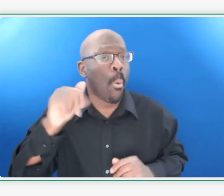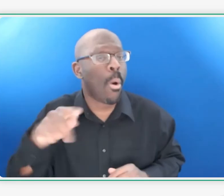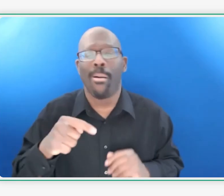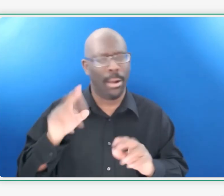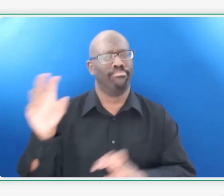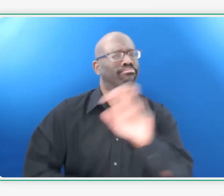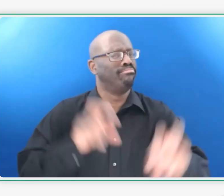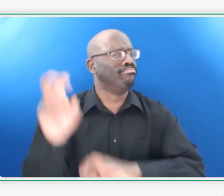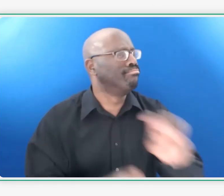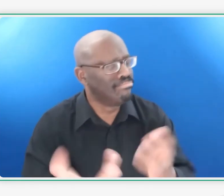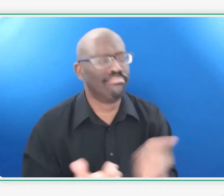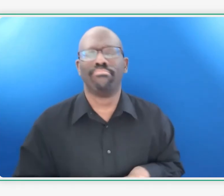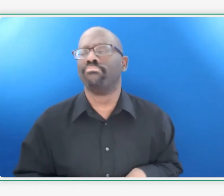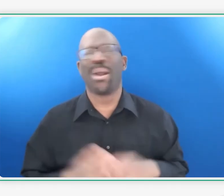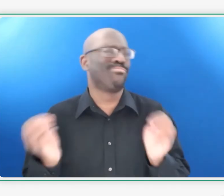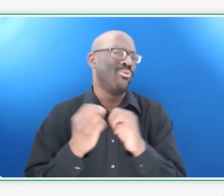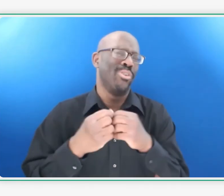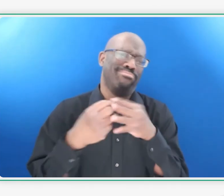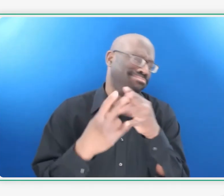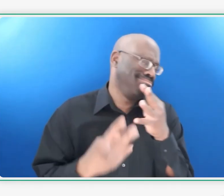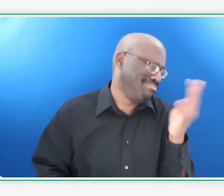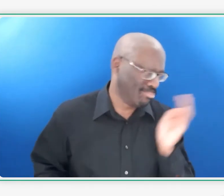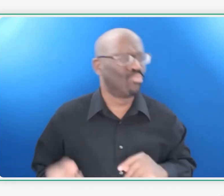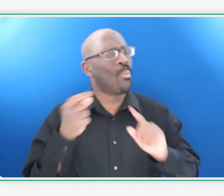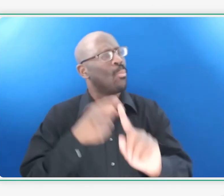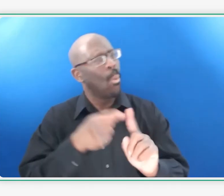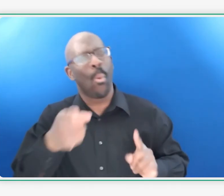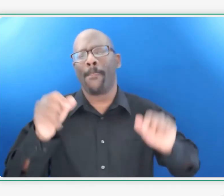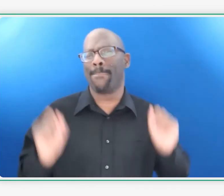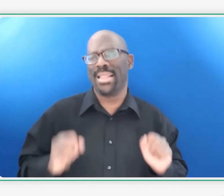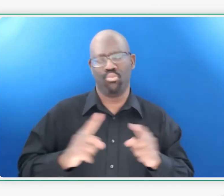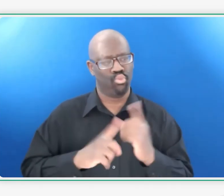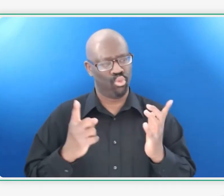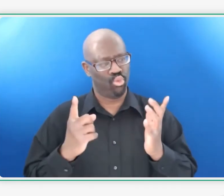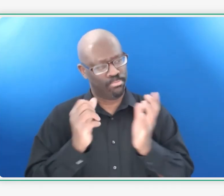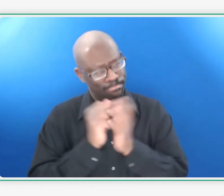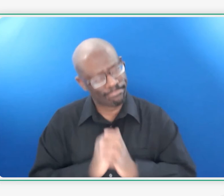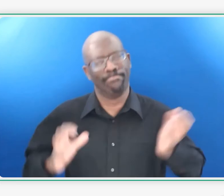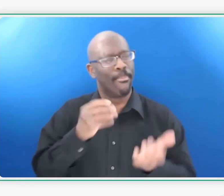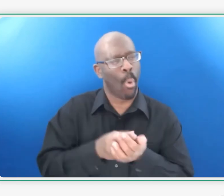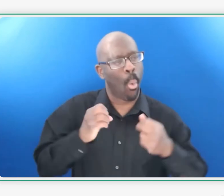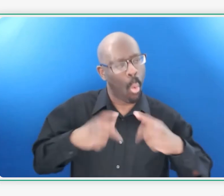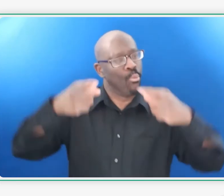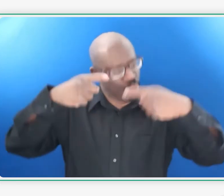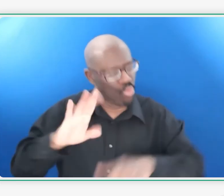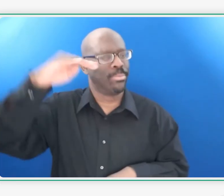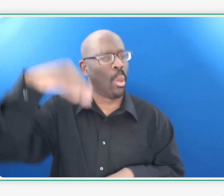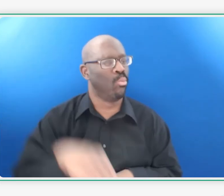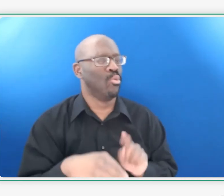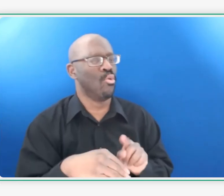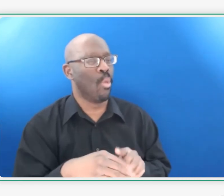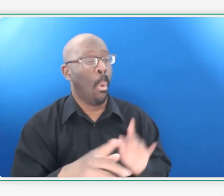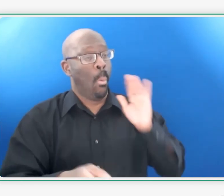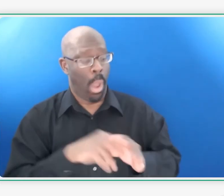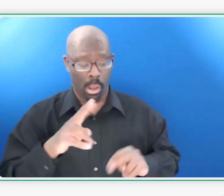And then we have investment properties such as houses or apartments, and the list really goes on. But the point is